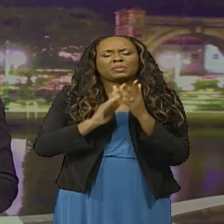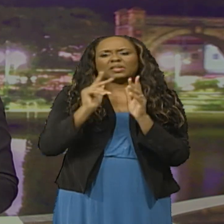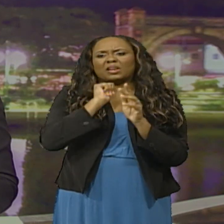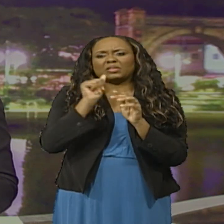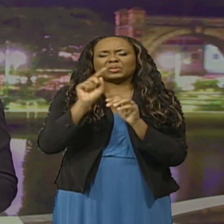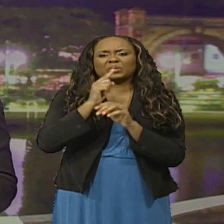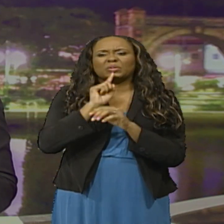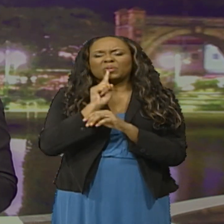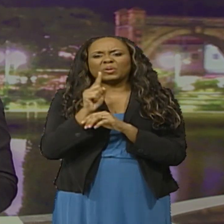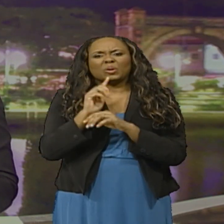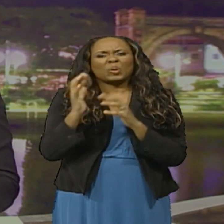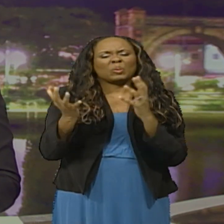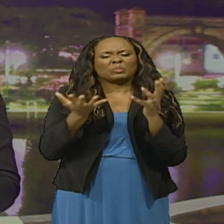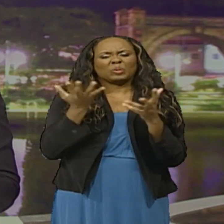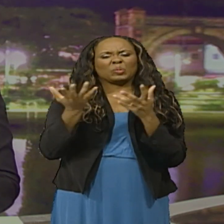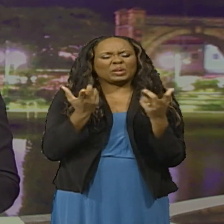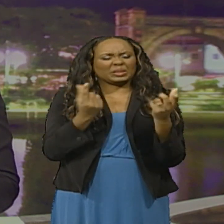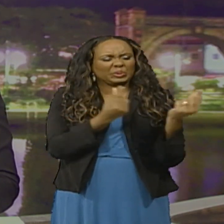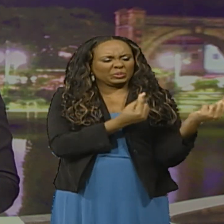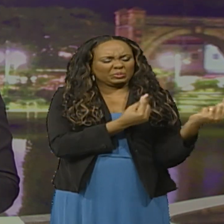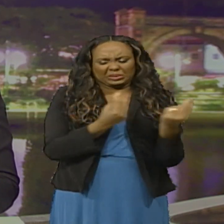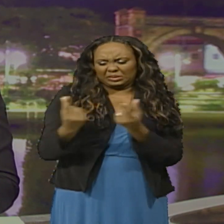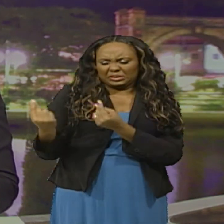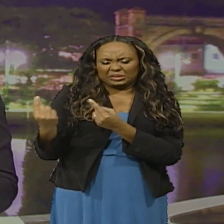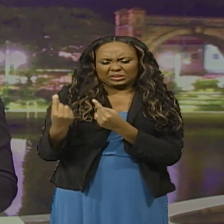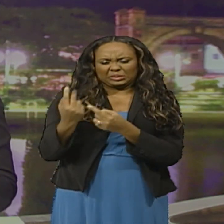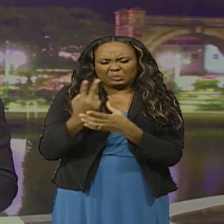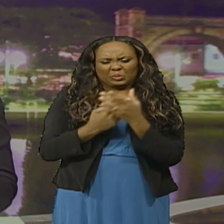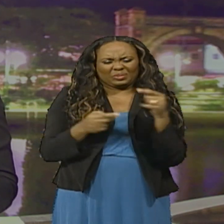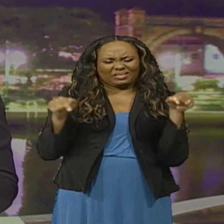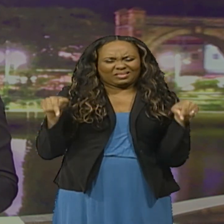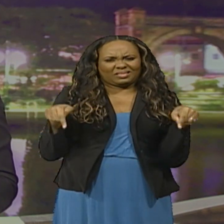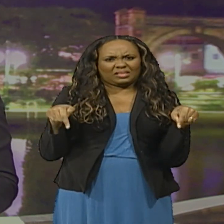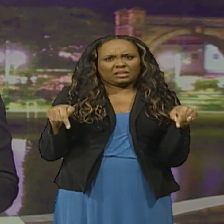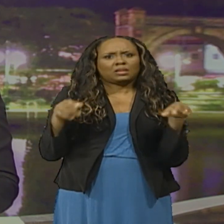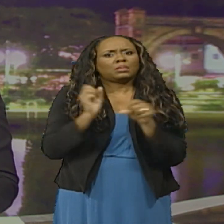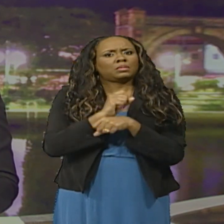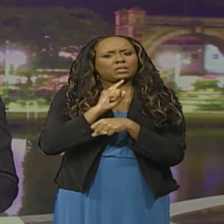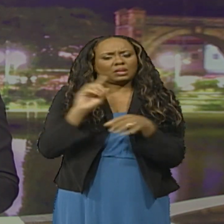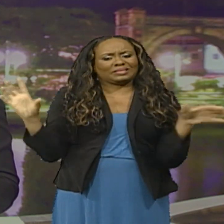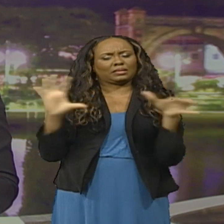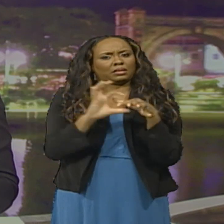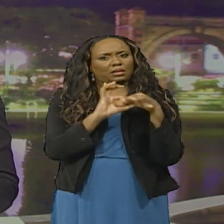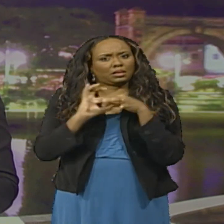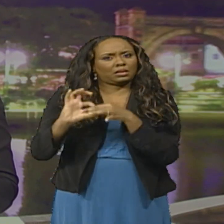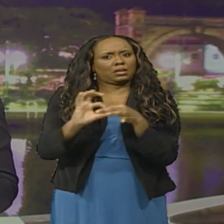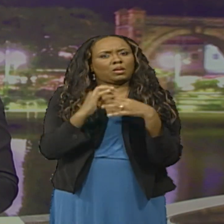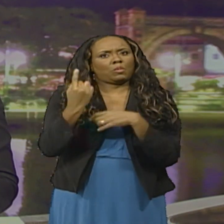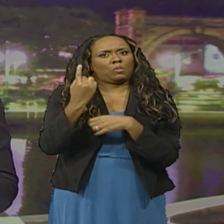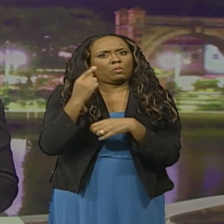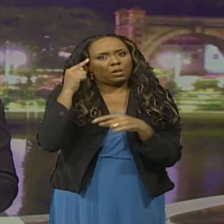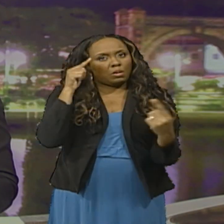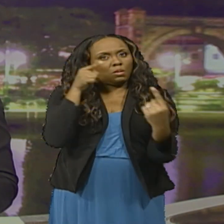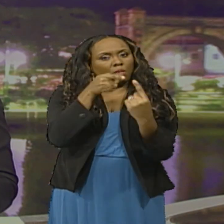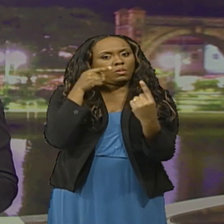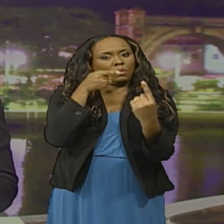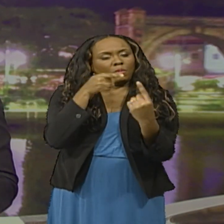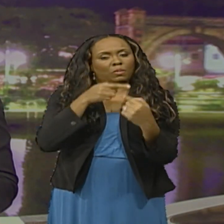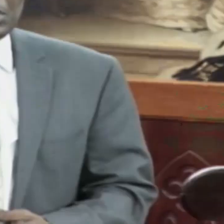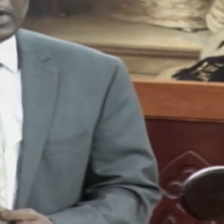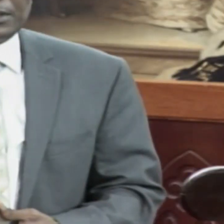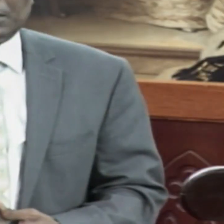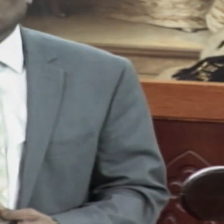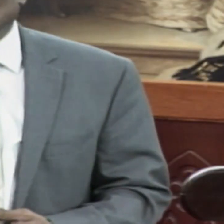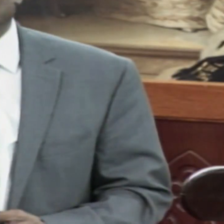about what the two entities do. A merger, he says, would therefore increase efficiency in government. I